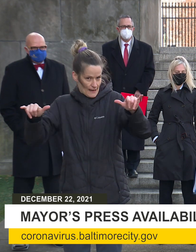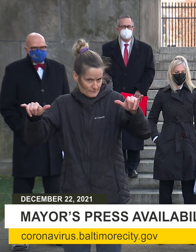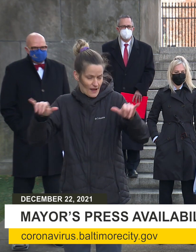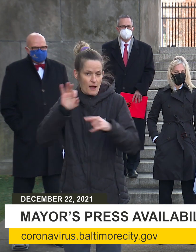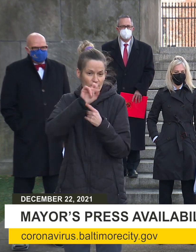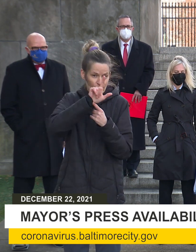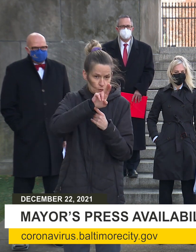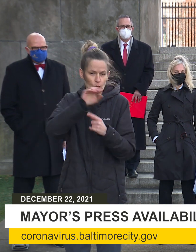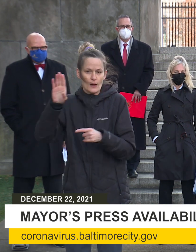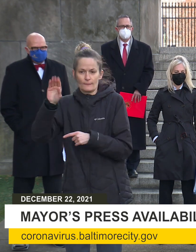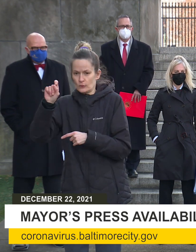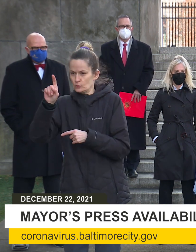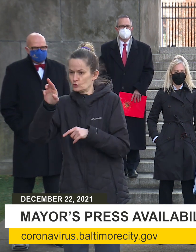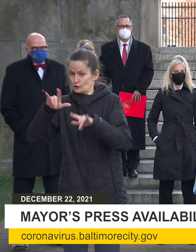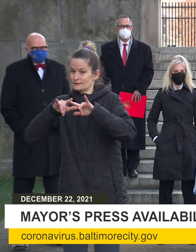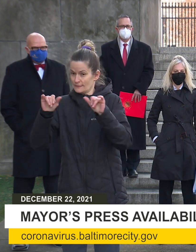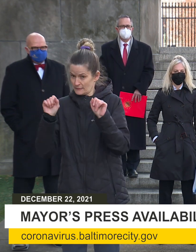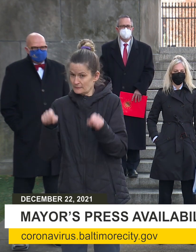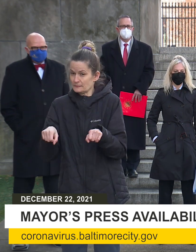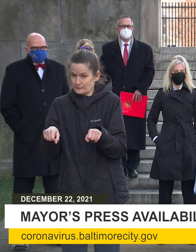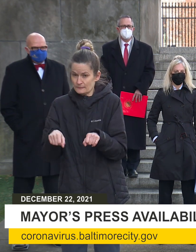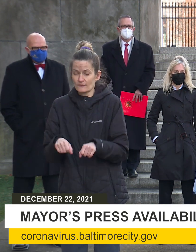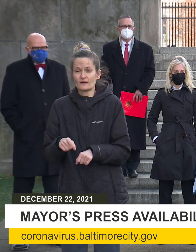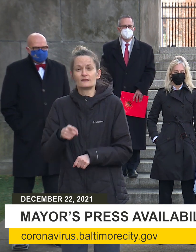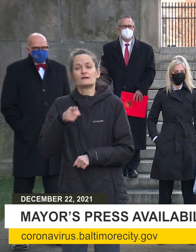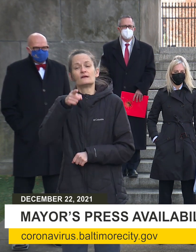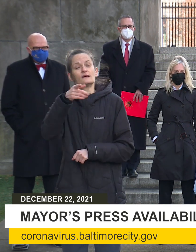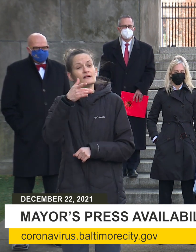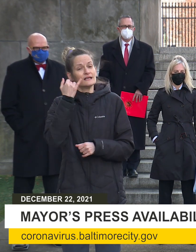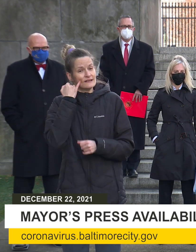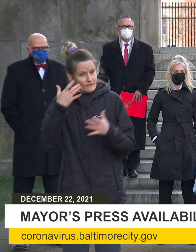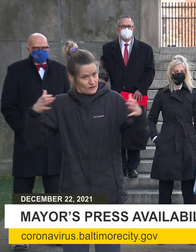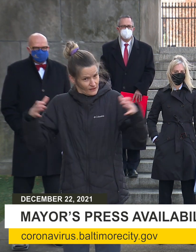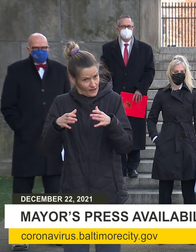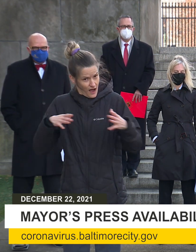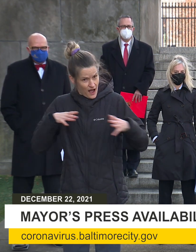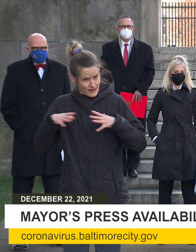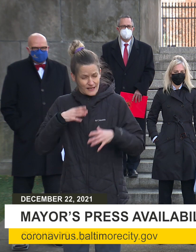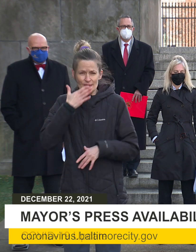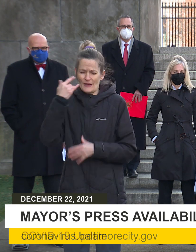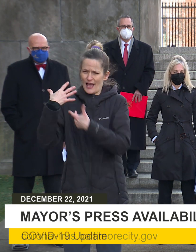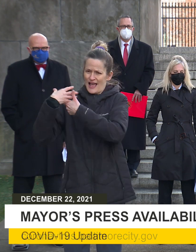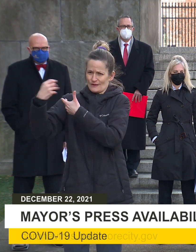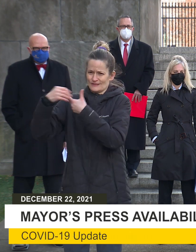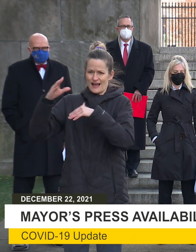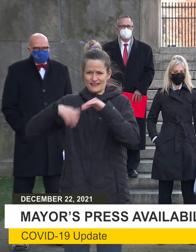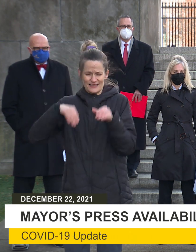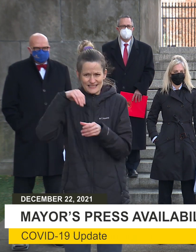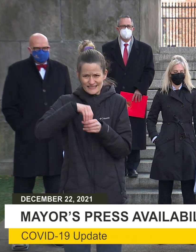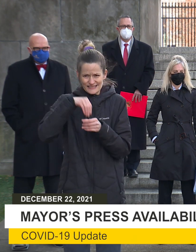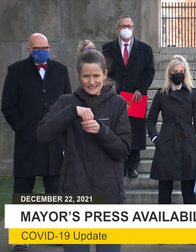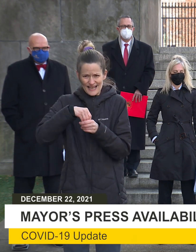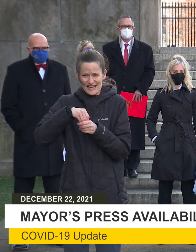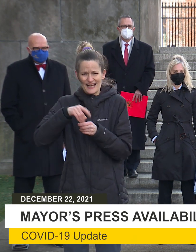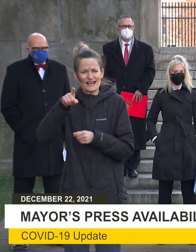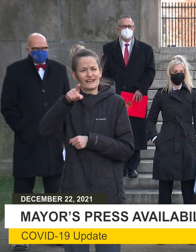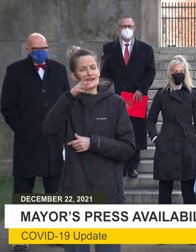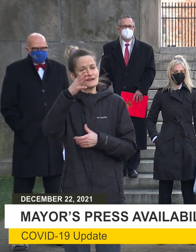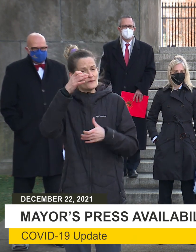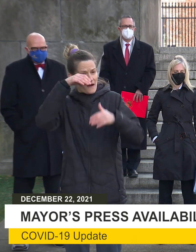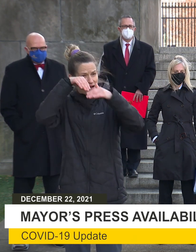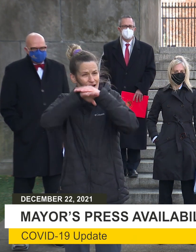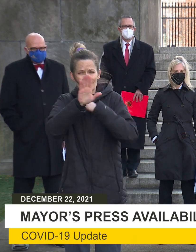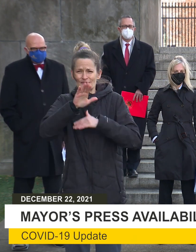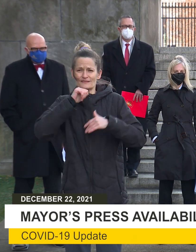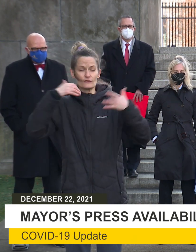outdoors is still safer than indoors. During the holiday season, continue to avoid crowded, poorly ventilated spaces, and I strongly discourage attending